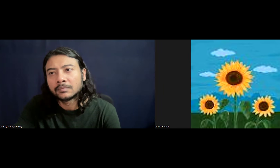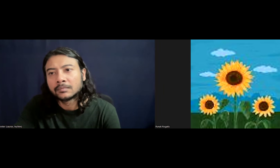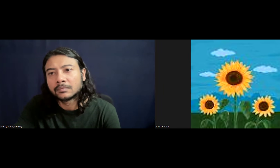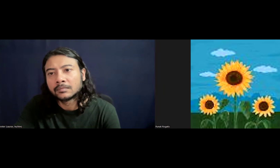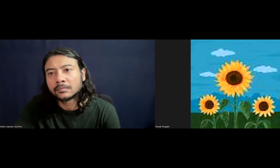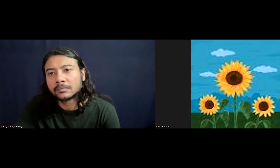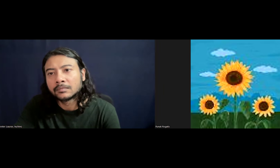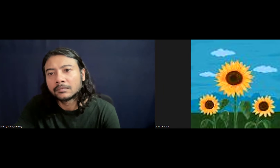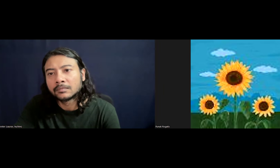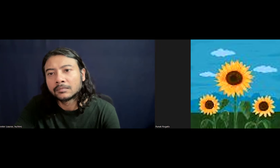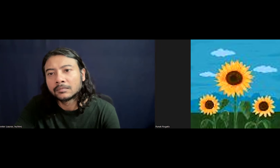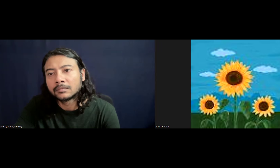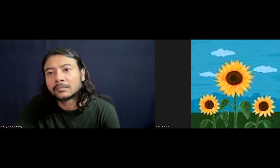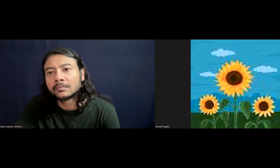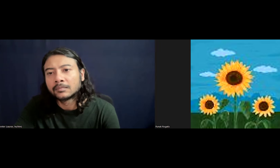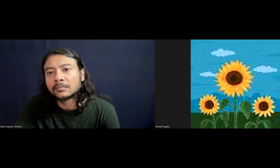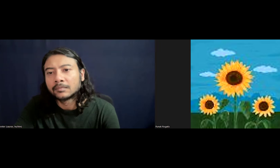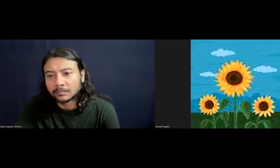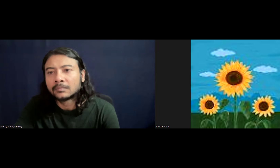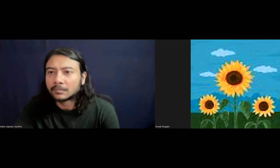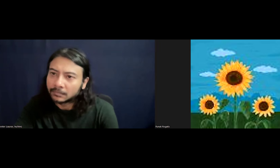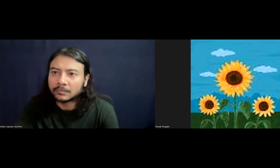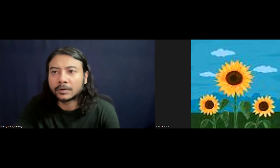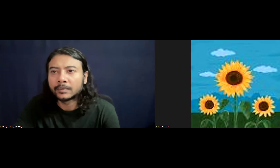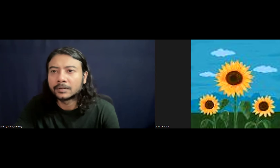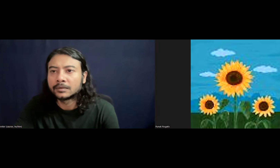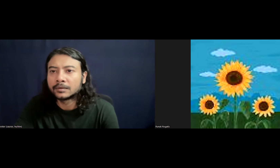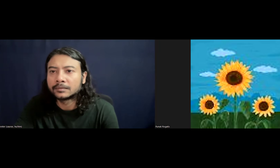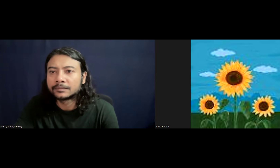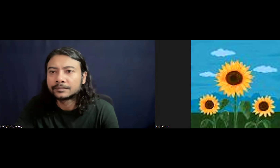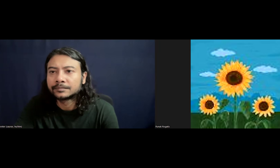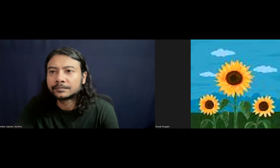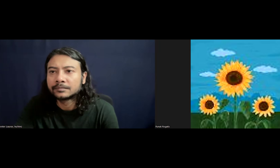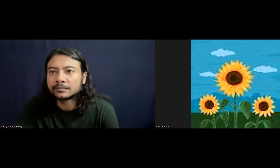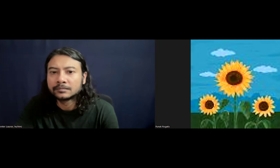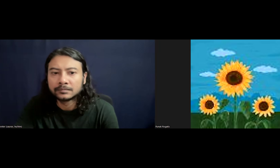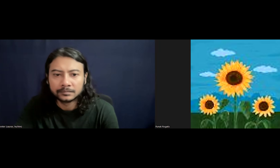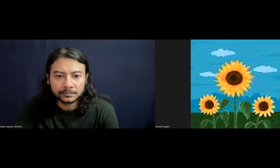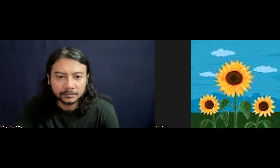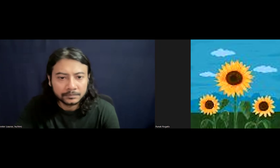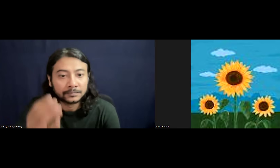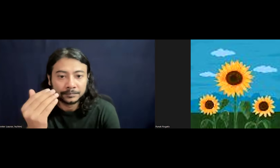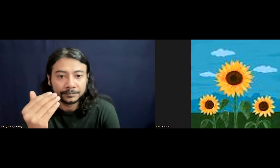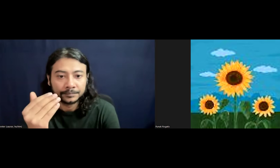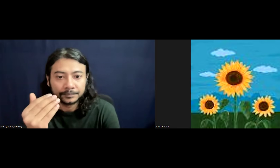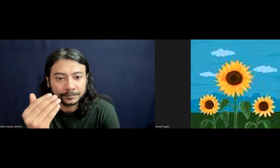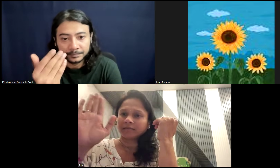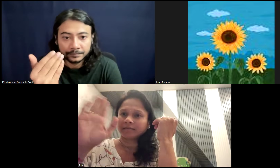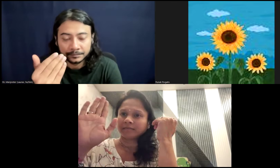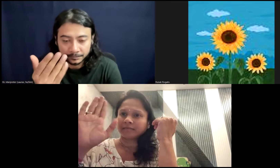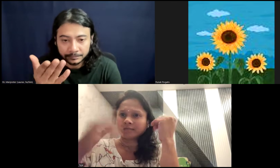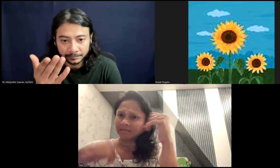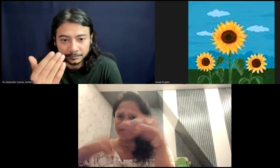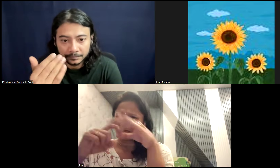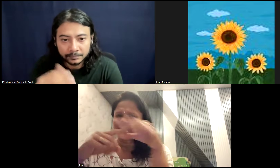Tejal is there. I'll spotlight Tejal, I think. okay, Mataji. Okay. Yeah. But